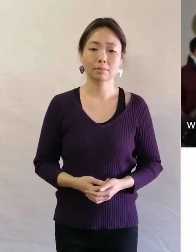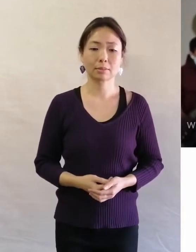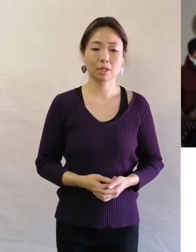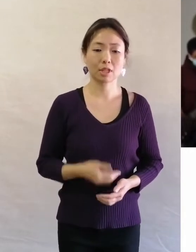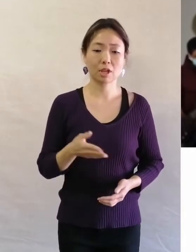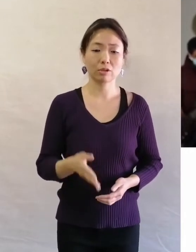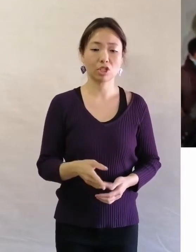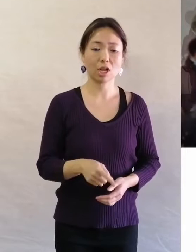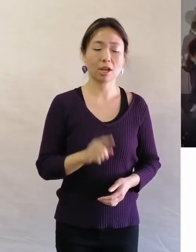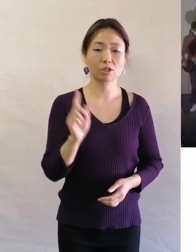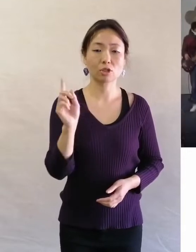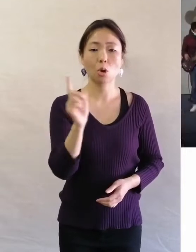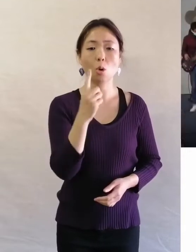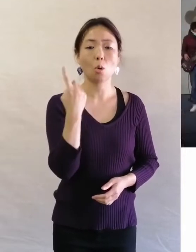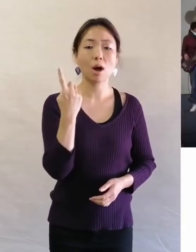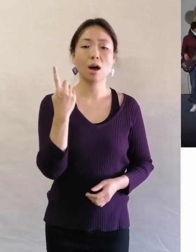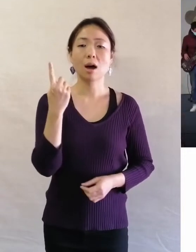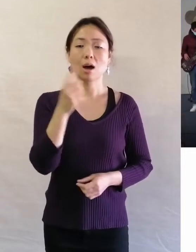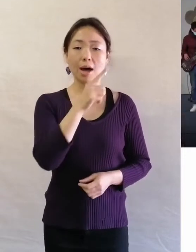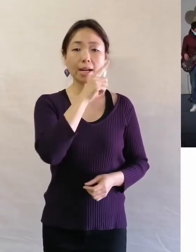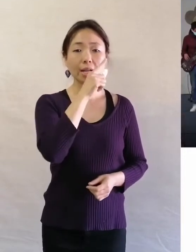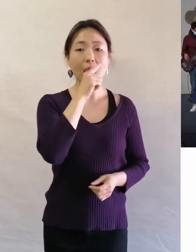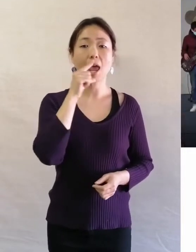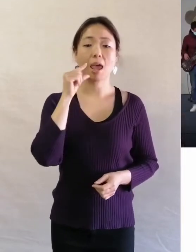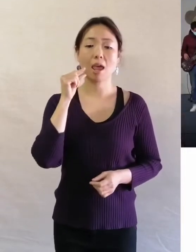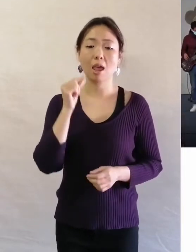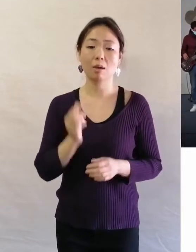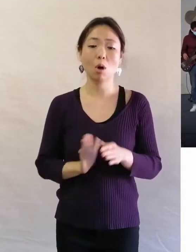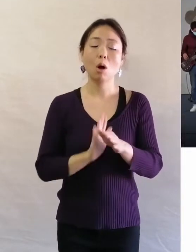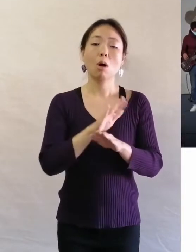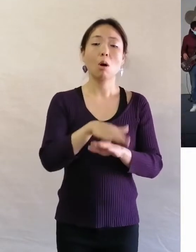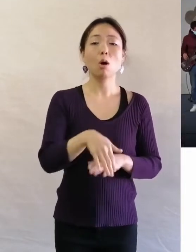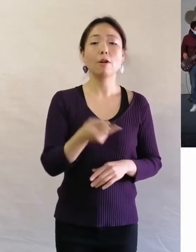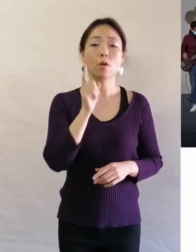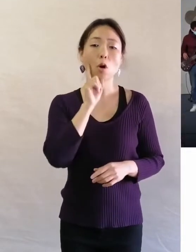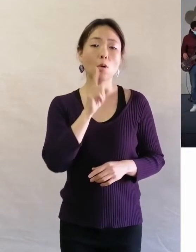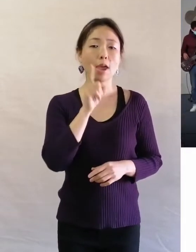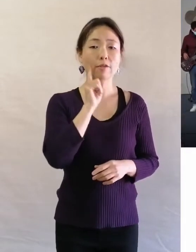all. There is just one